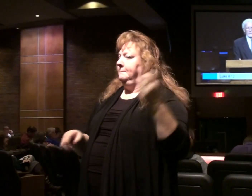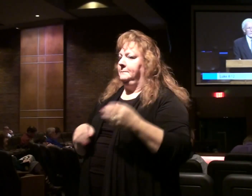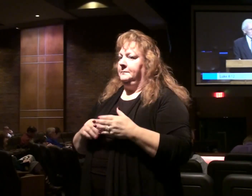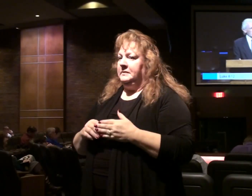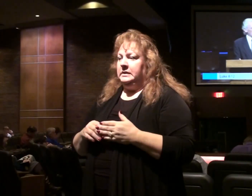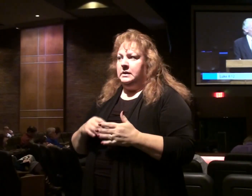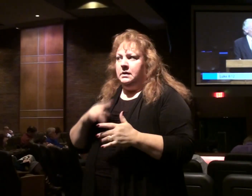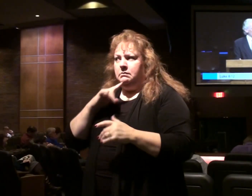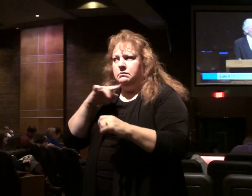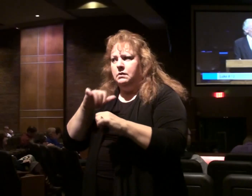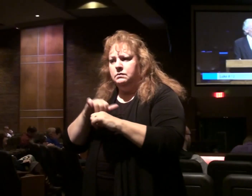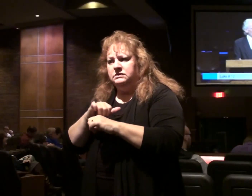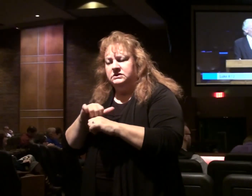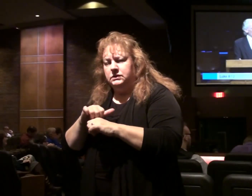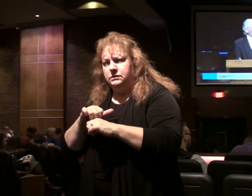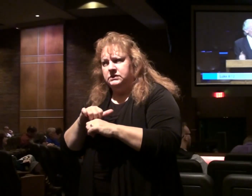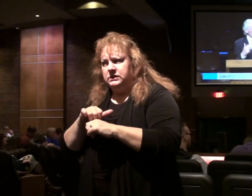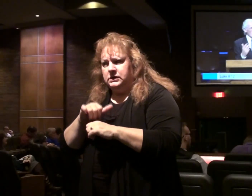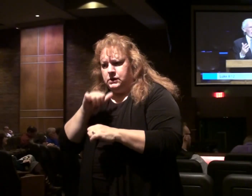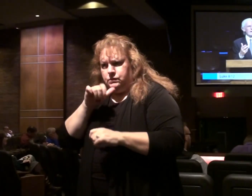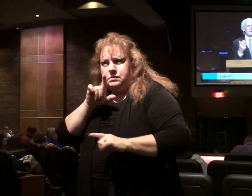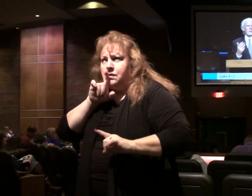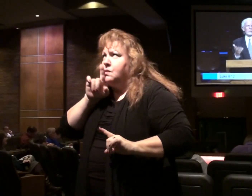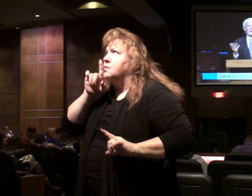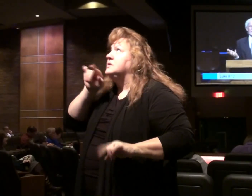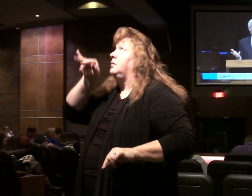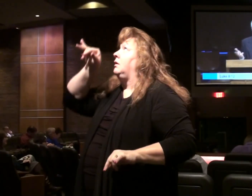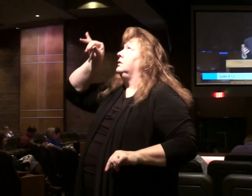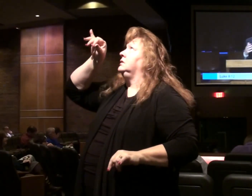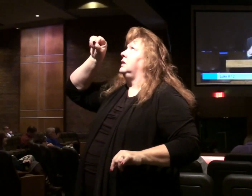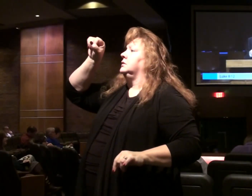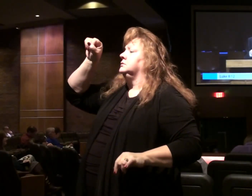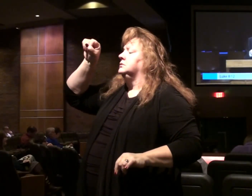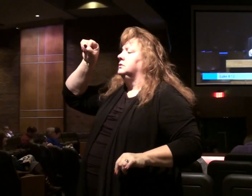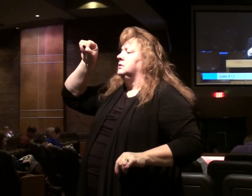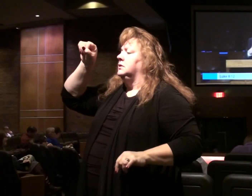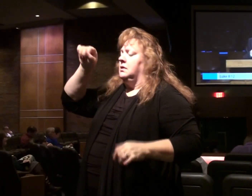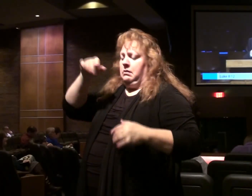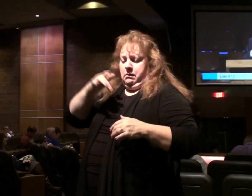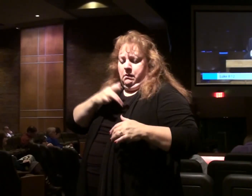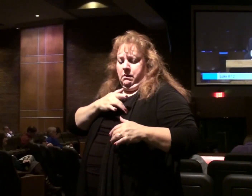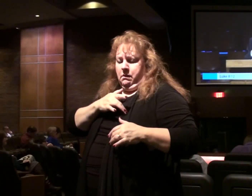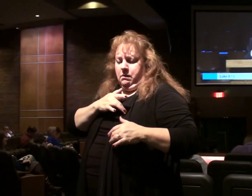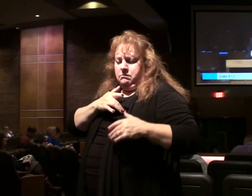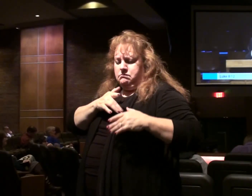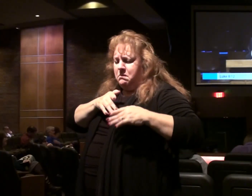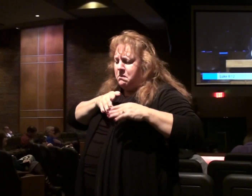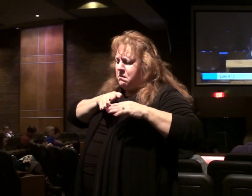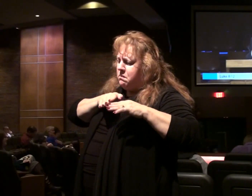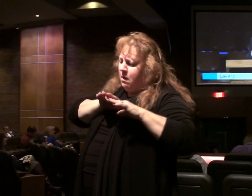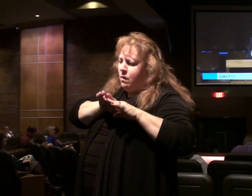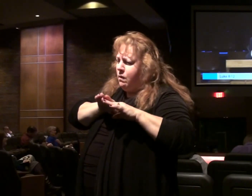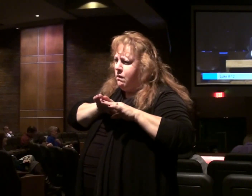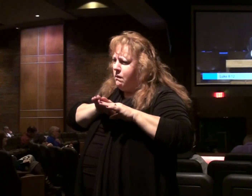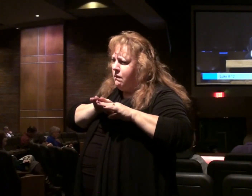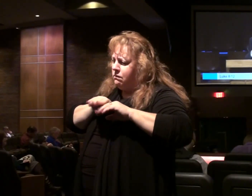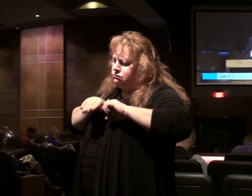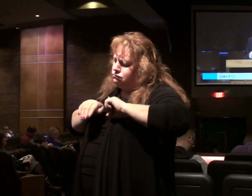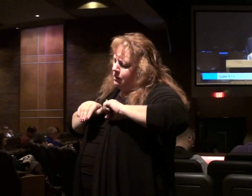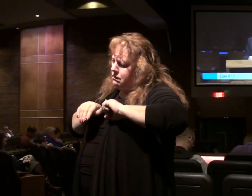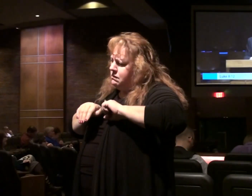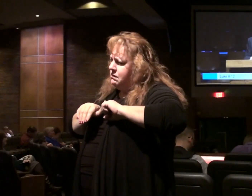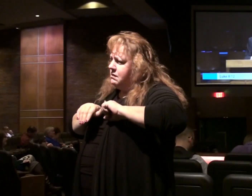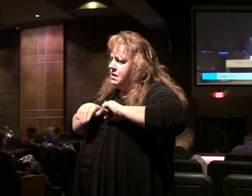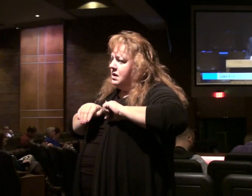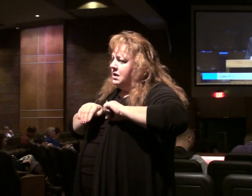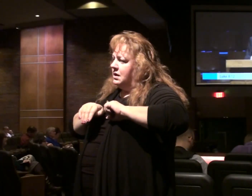A serious thing to not respond to the word of God. Have a heart that's so closed to it. That's